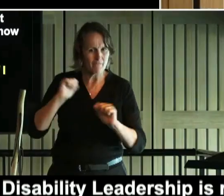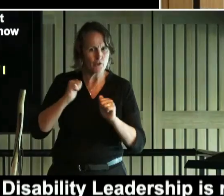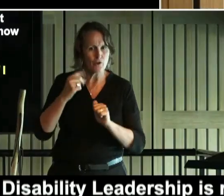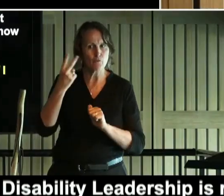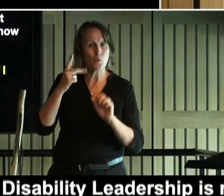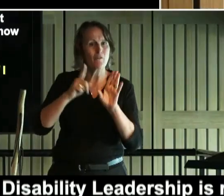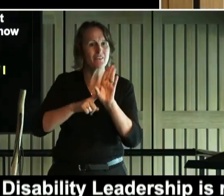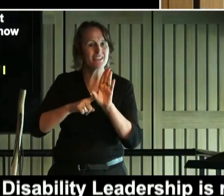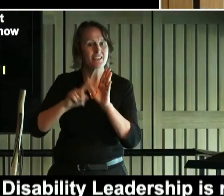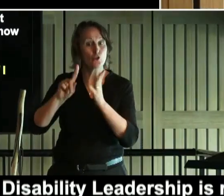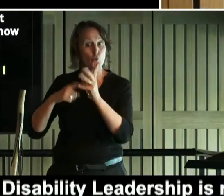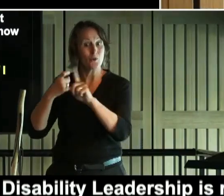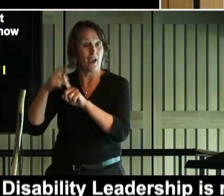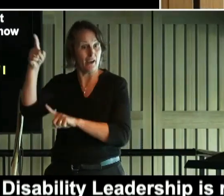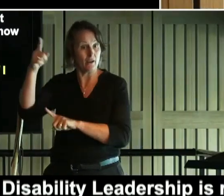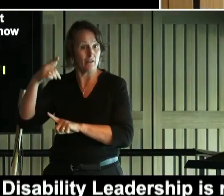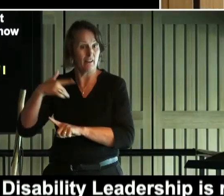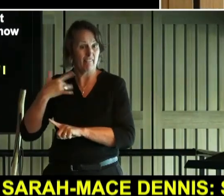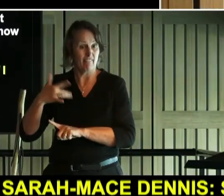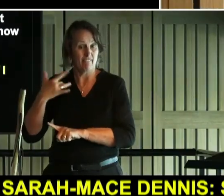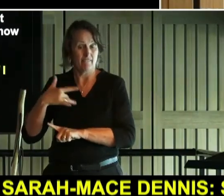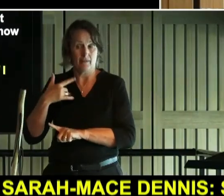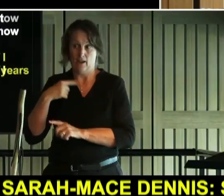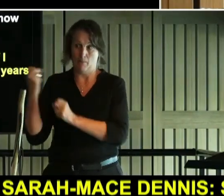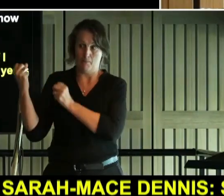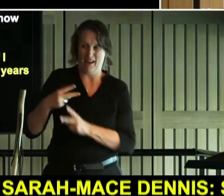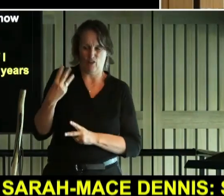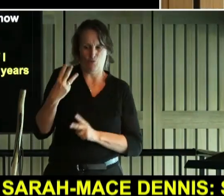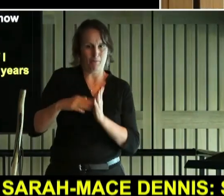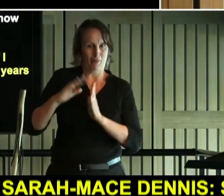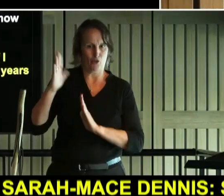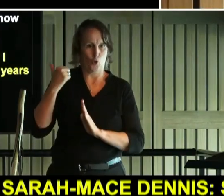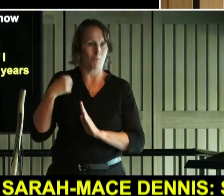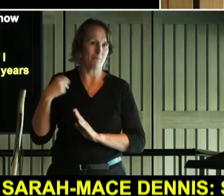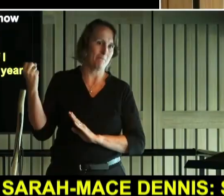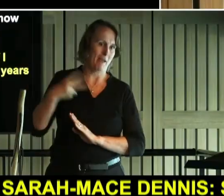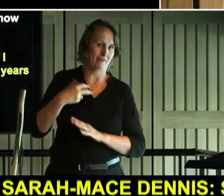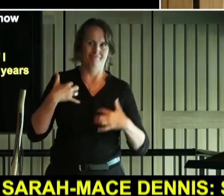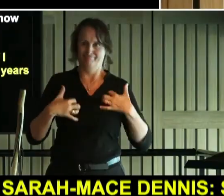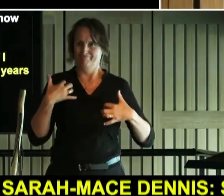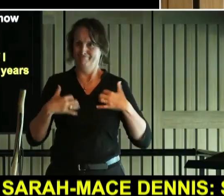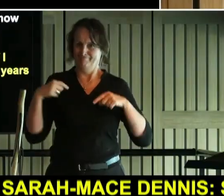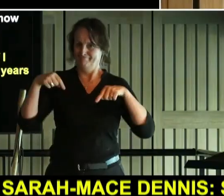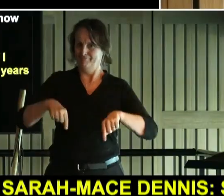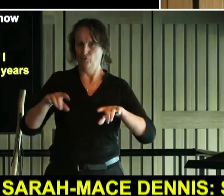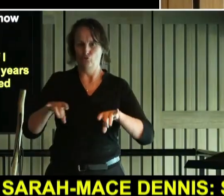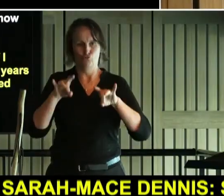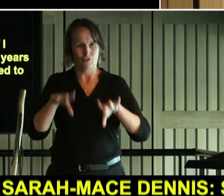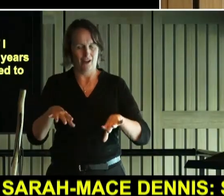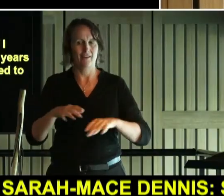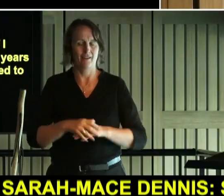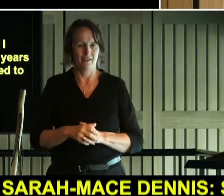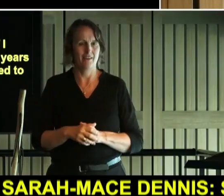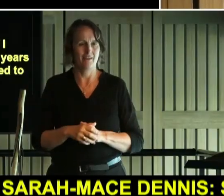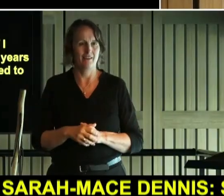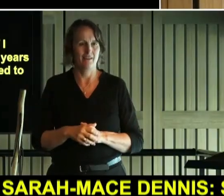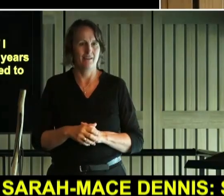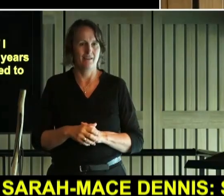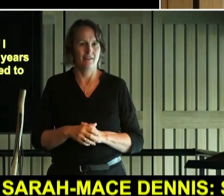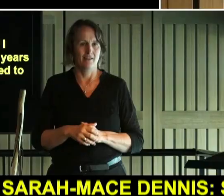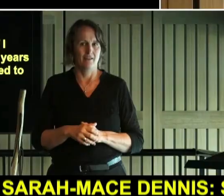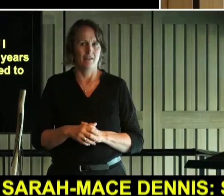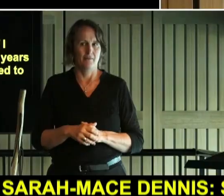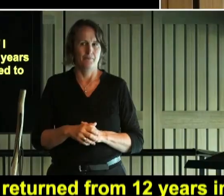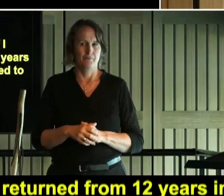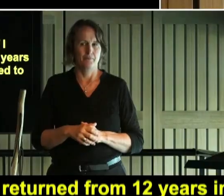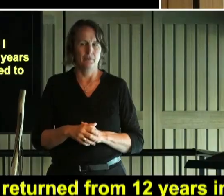in the UK 3 months ago, and I'm so excited to be back in Australia. I think it's, in terms